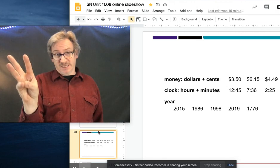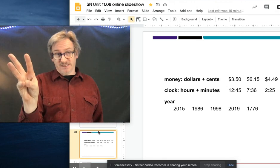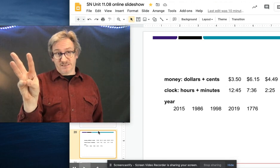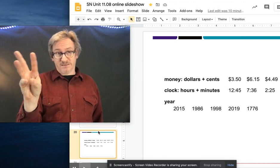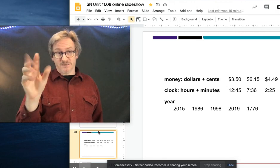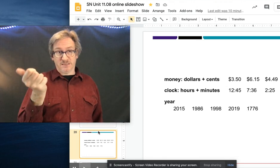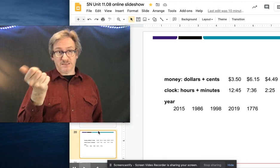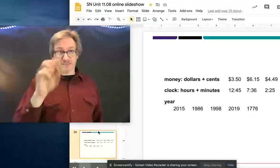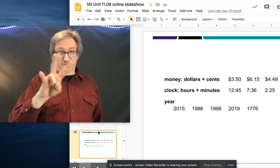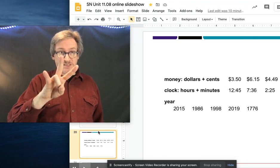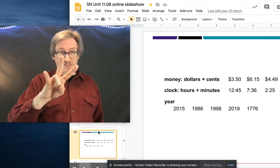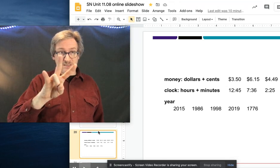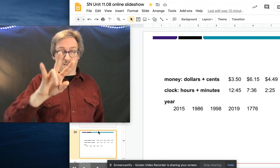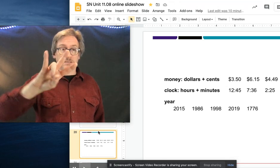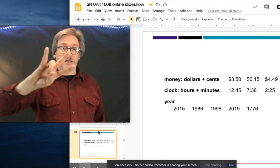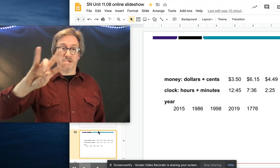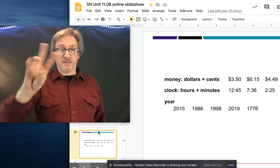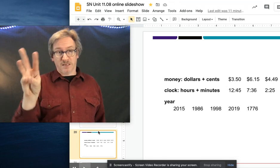1776.